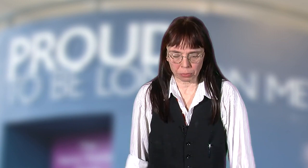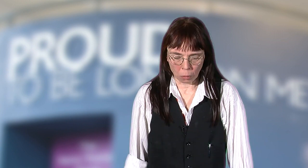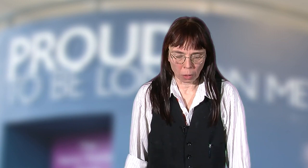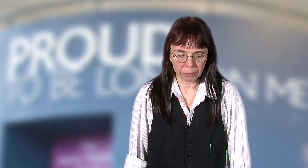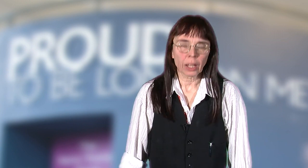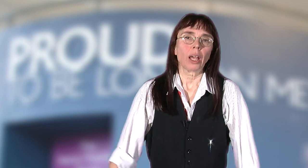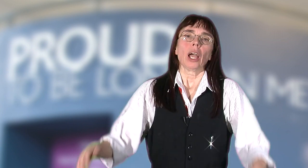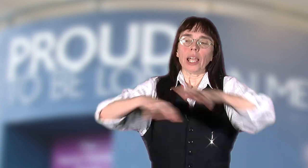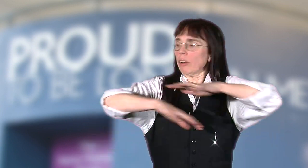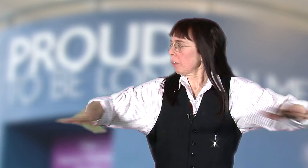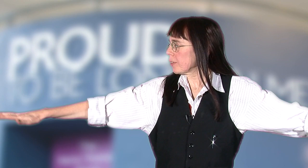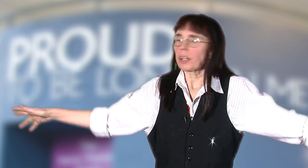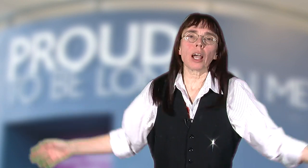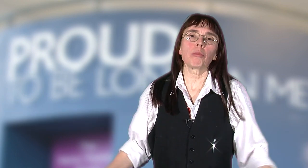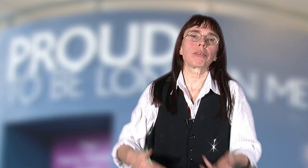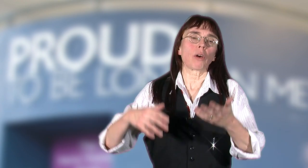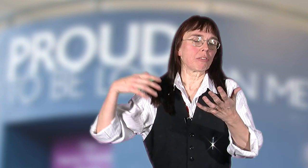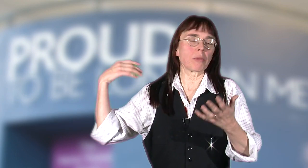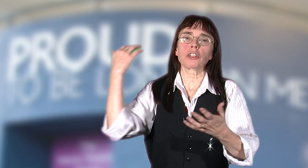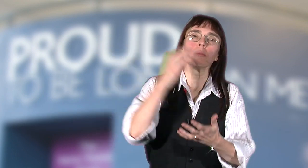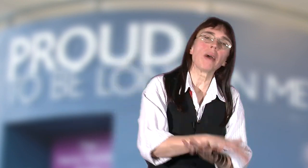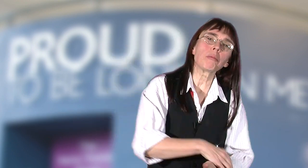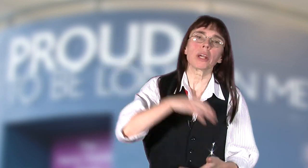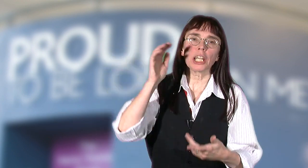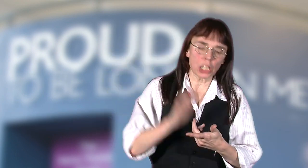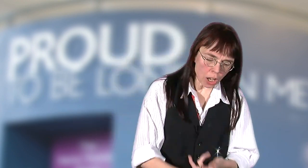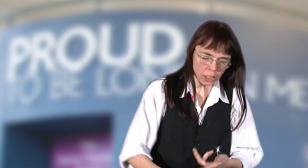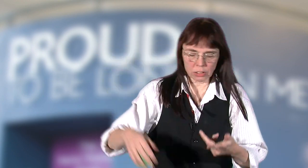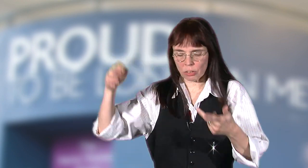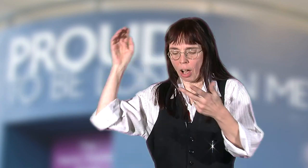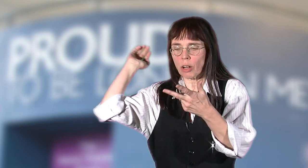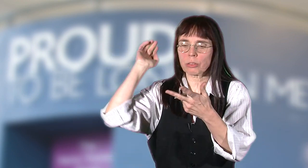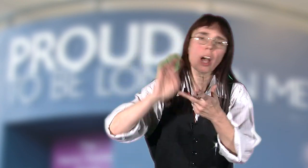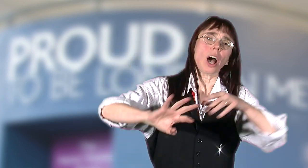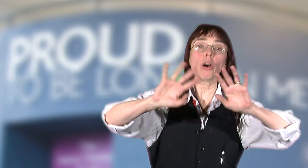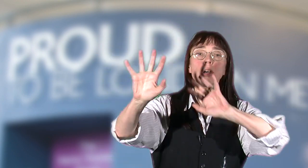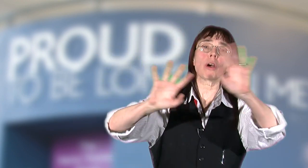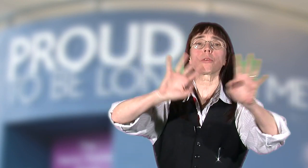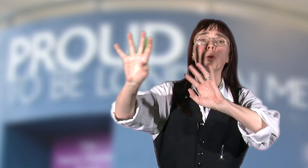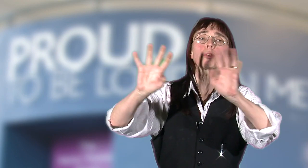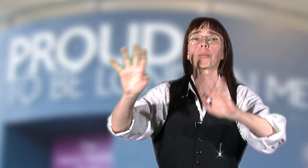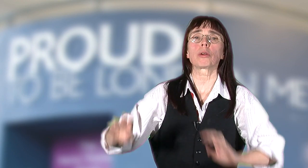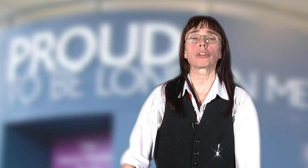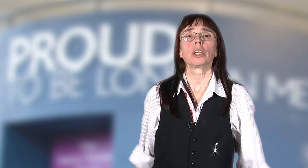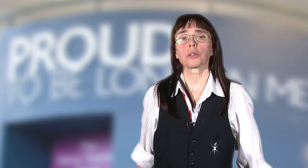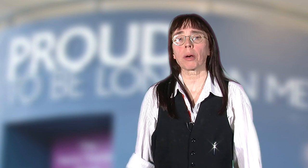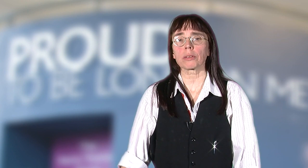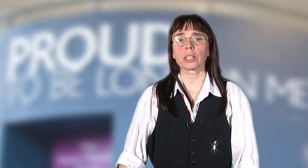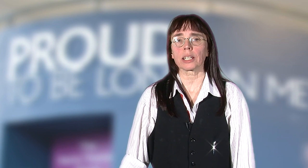before. Here on the Study Hub, we've got information on memory, learning styles, a whole course approach to passing